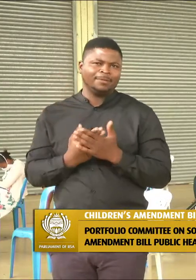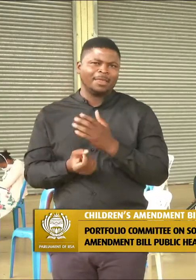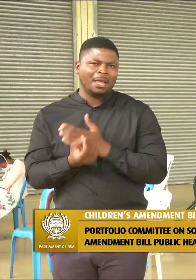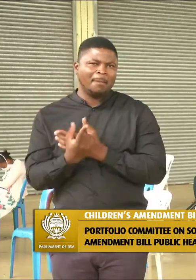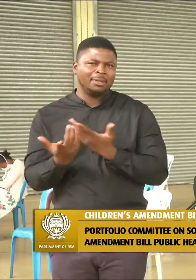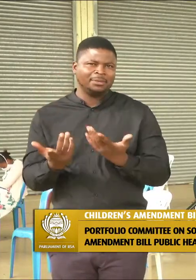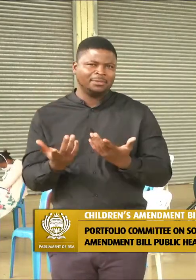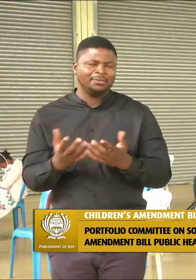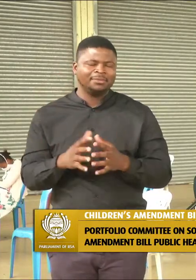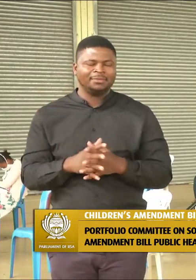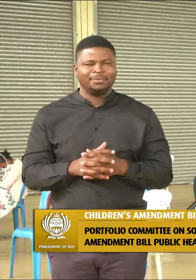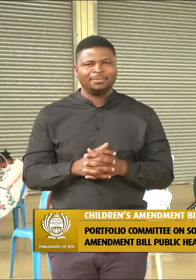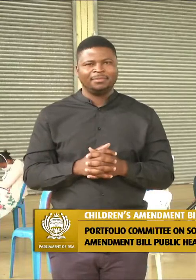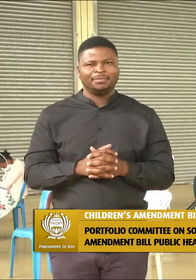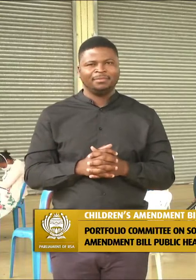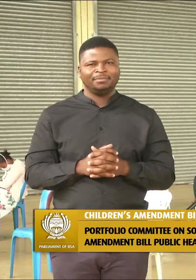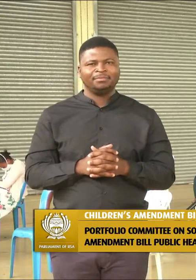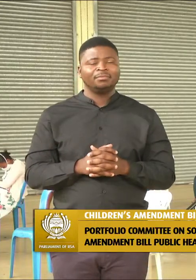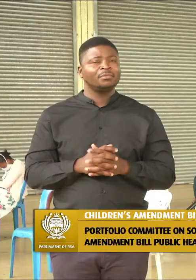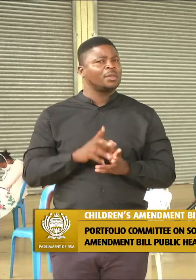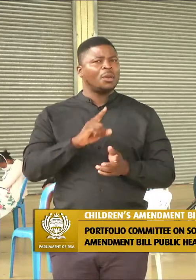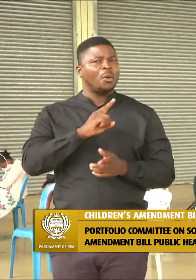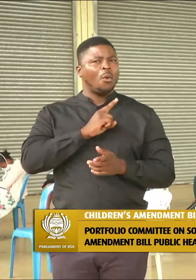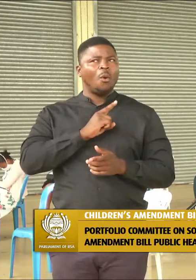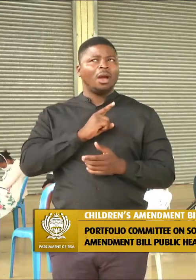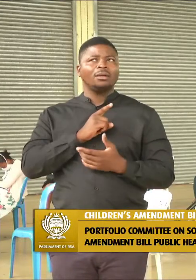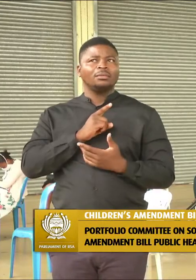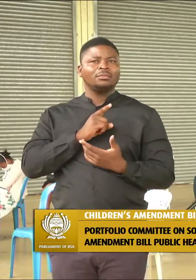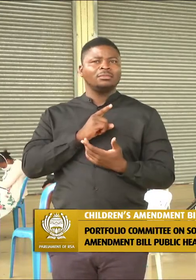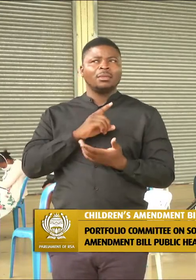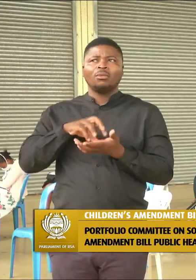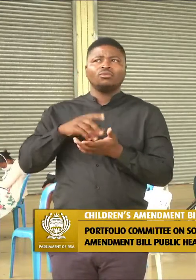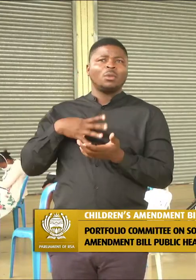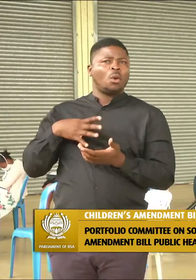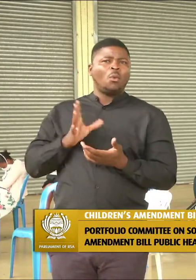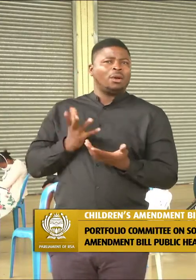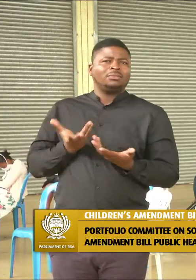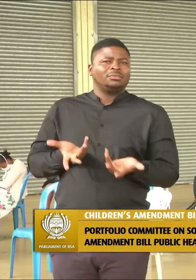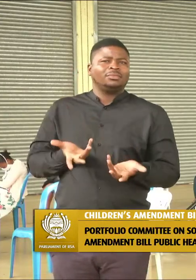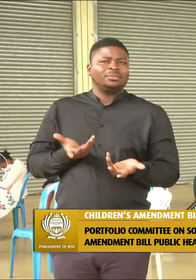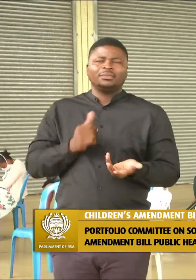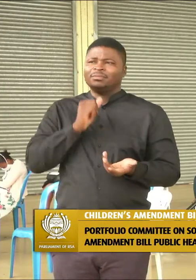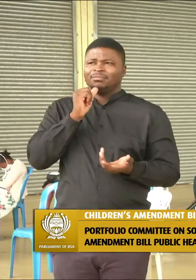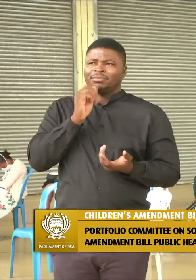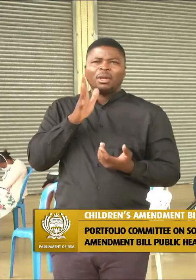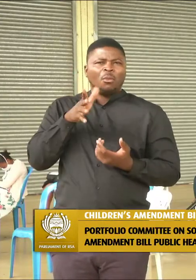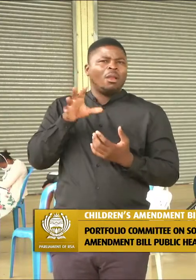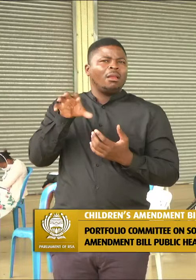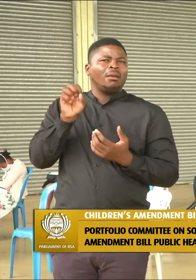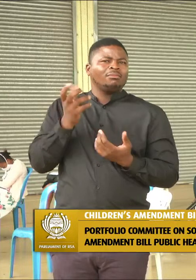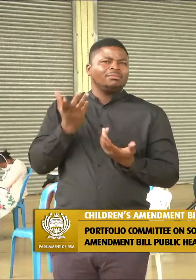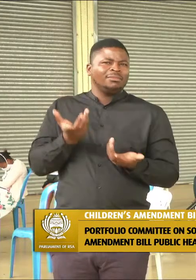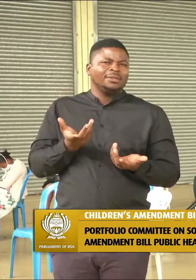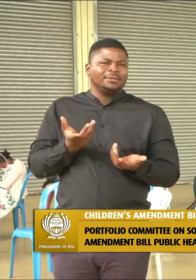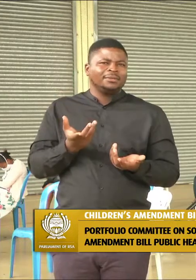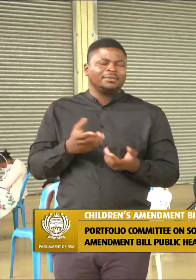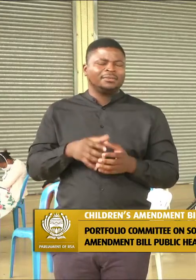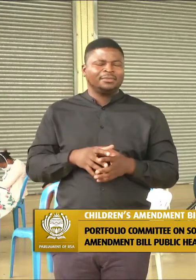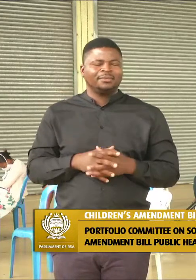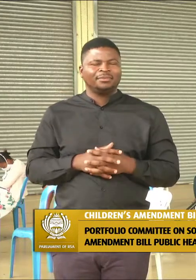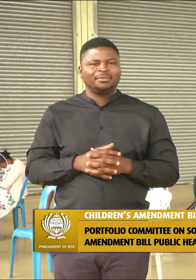ikhekhe Because it doesn't matter. He's a criminal either way. ngoba vele akusho lutho vele